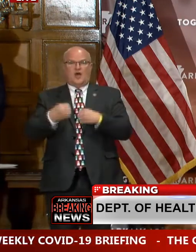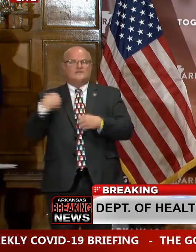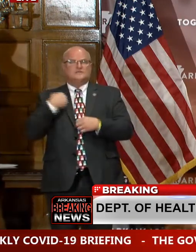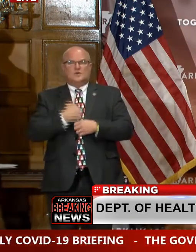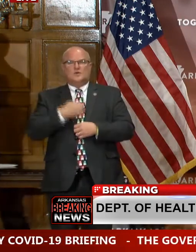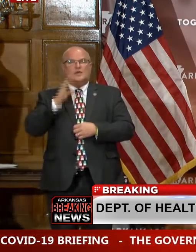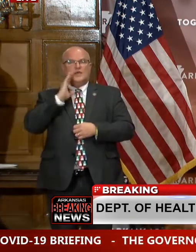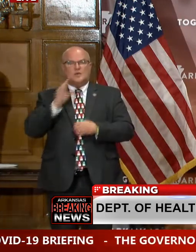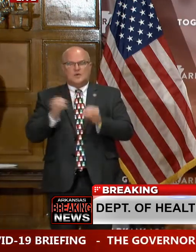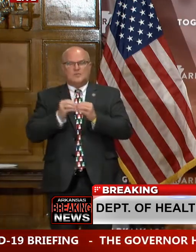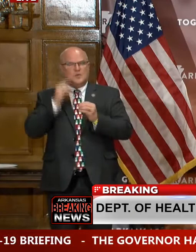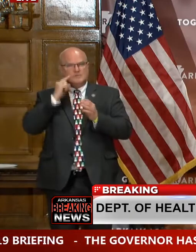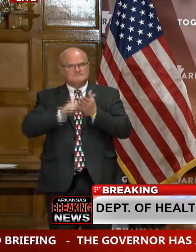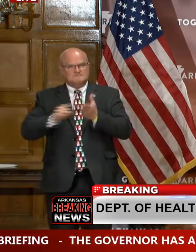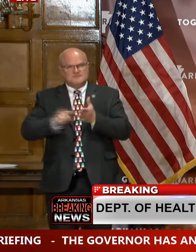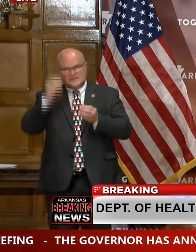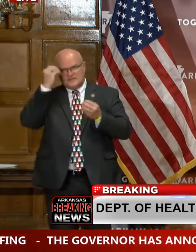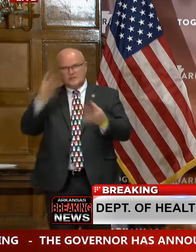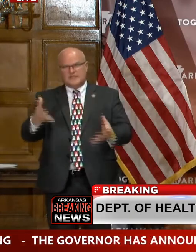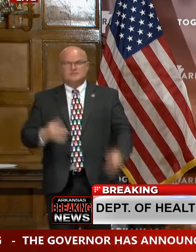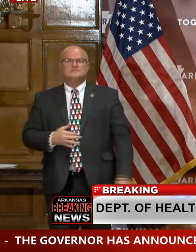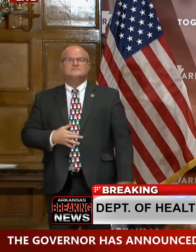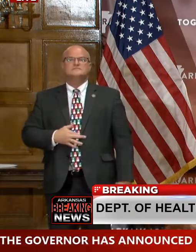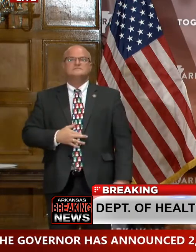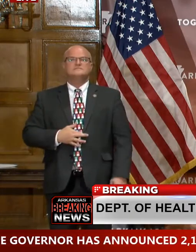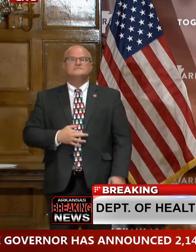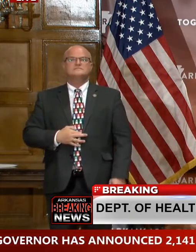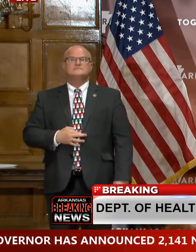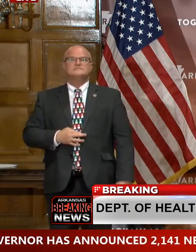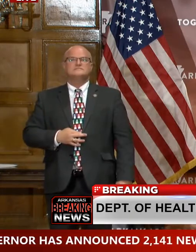will further investigate that information.